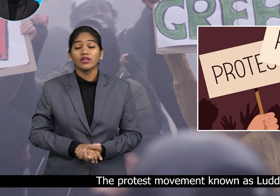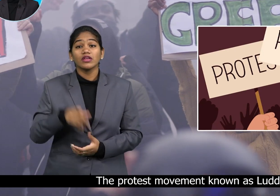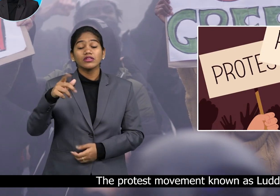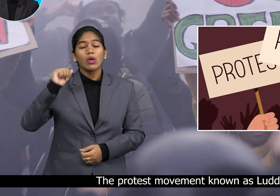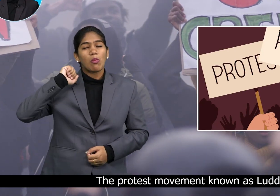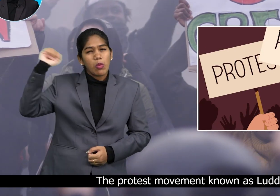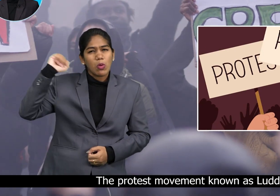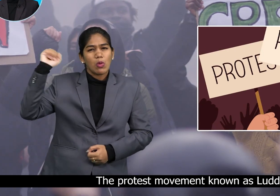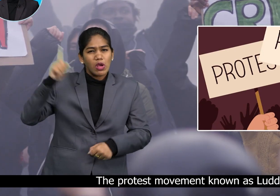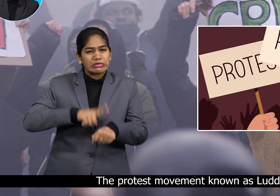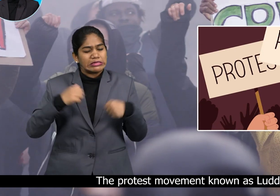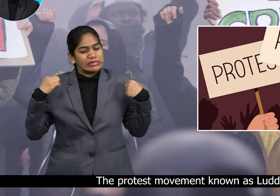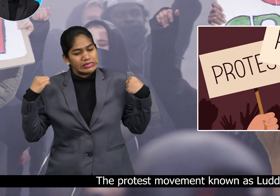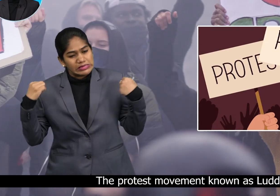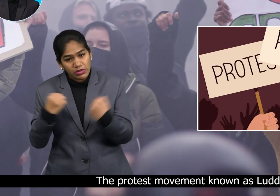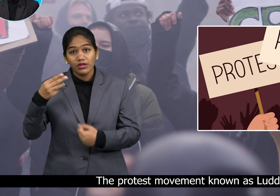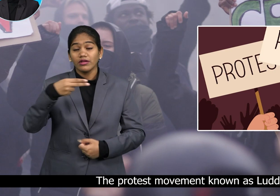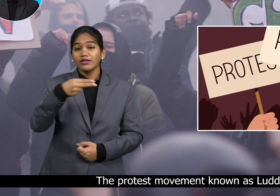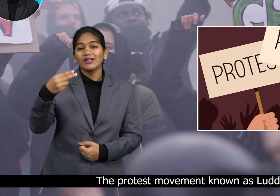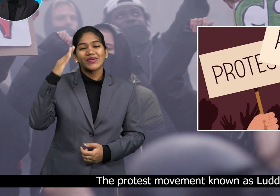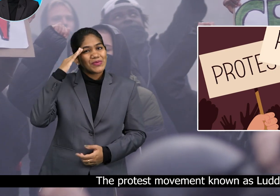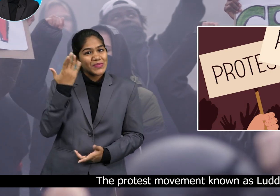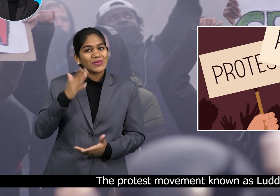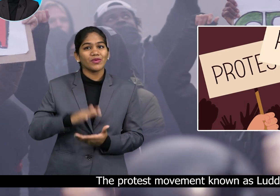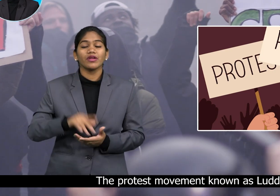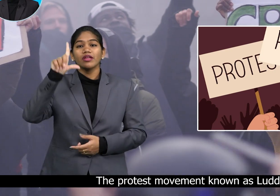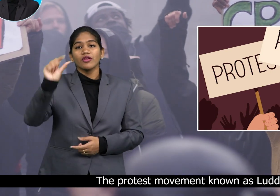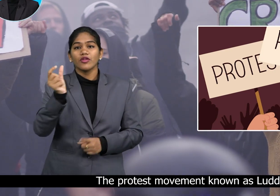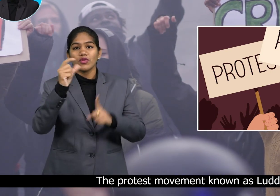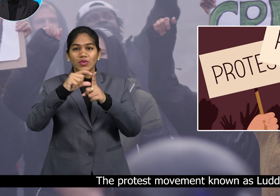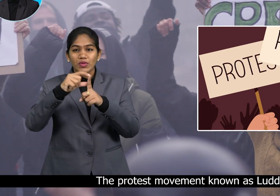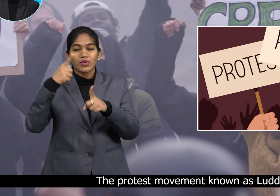The protest movement known as Luddism.